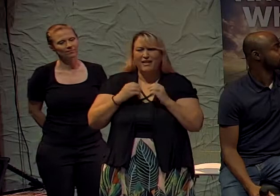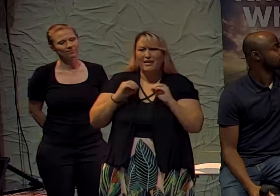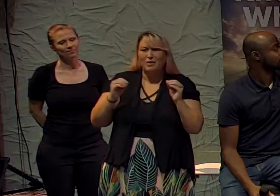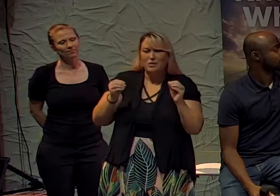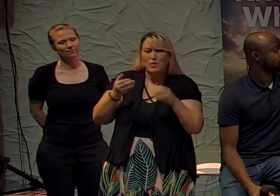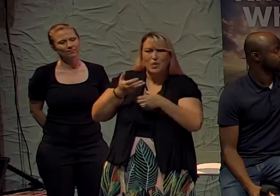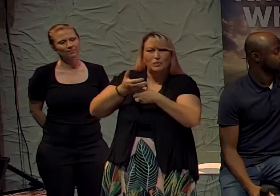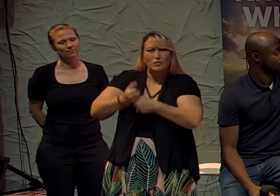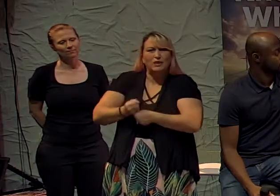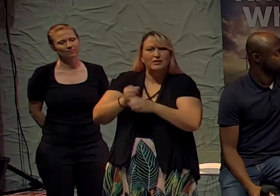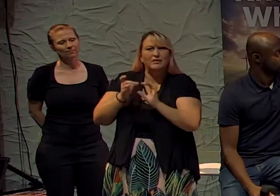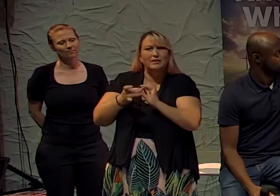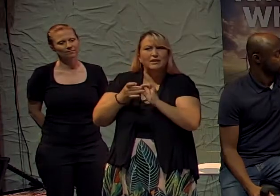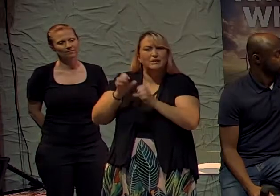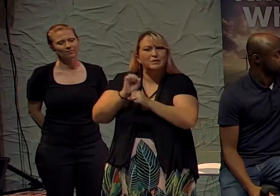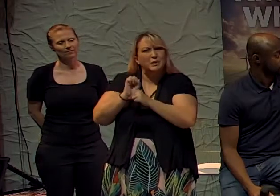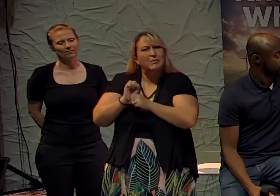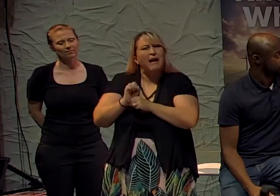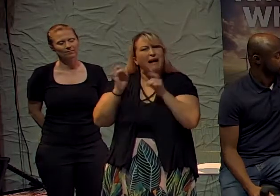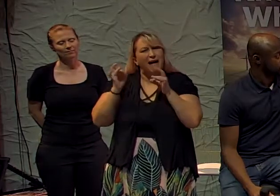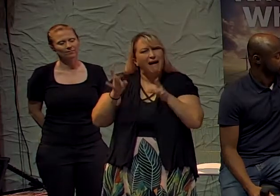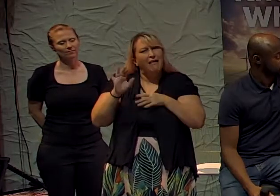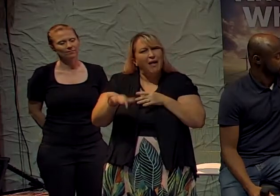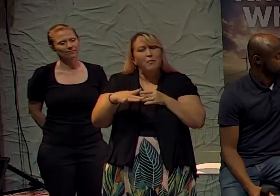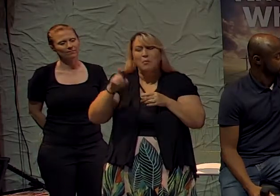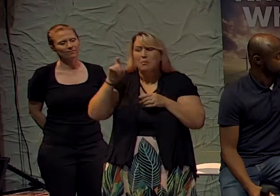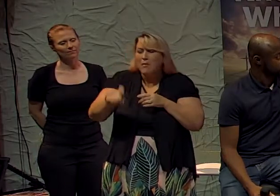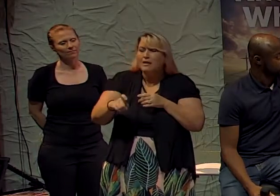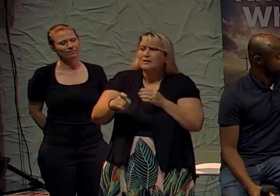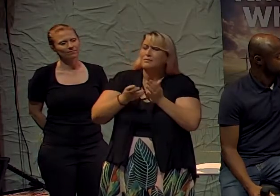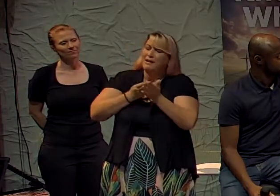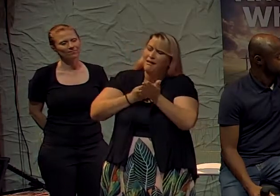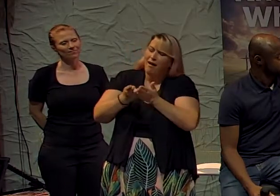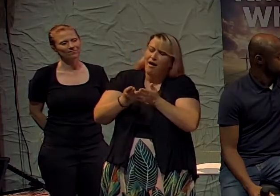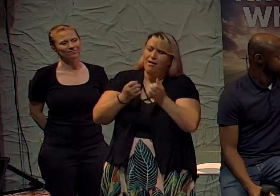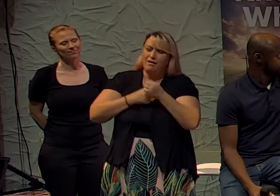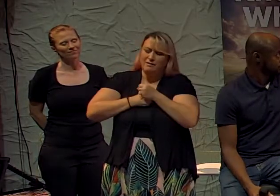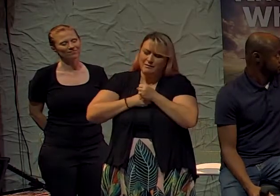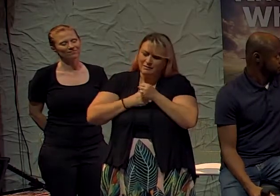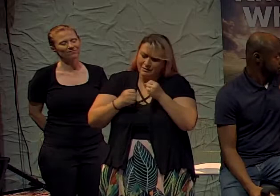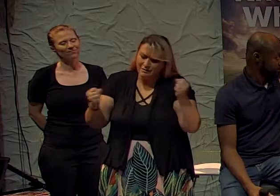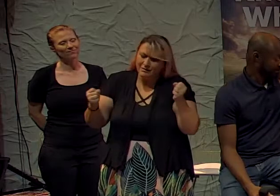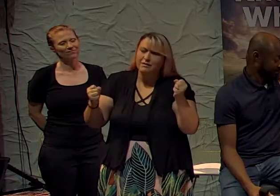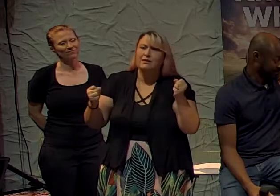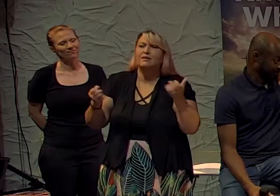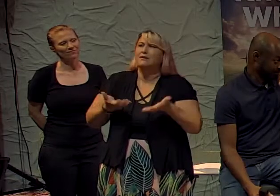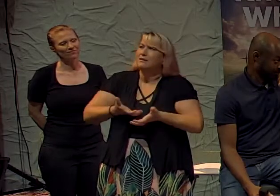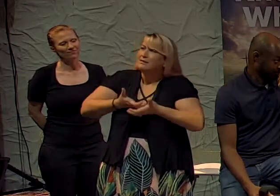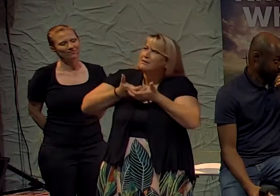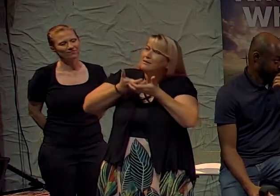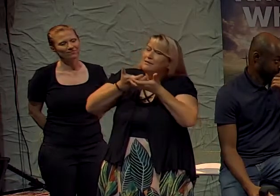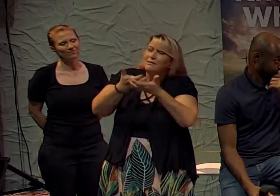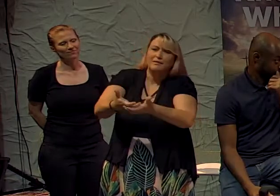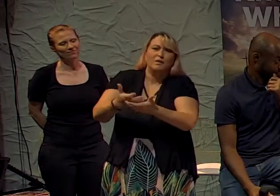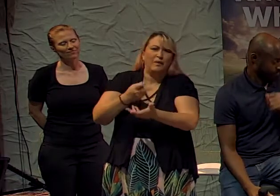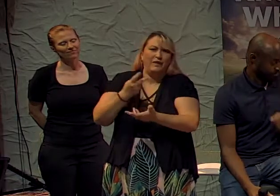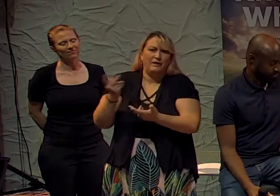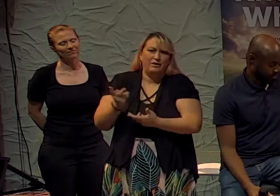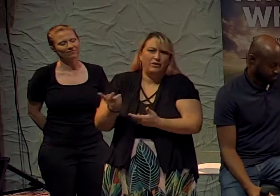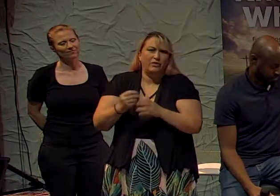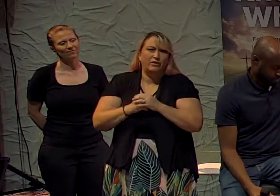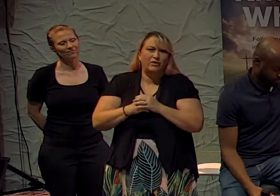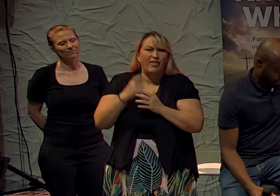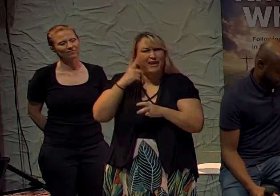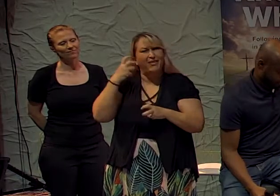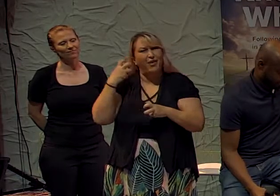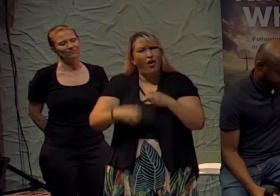hate that kind of stuff. But, you got to be that real with each other and that open to get through the hardest things. Because I think the hard